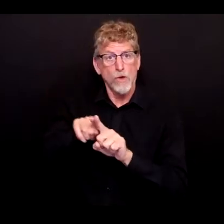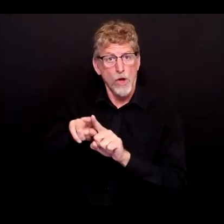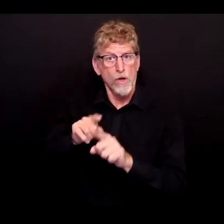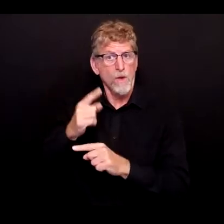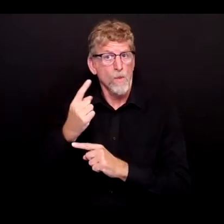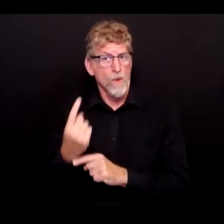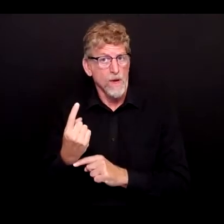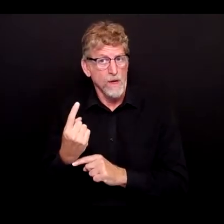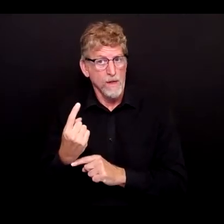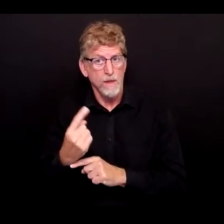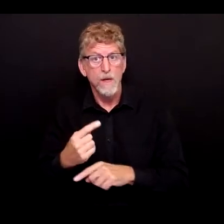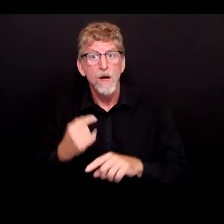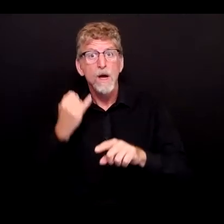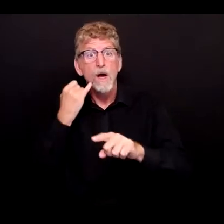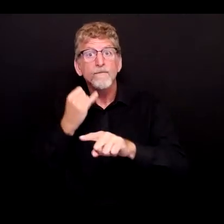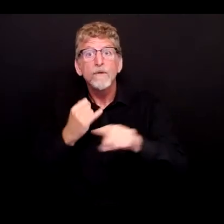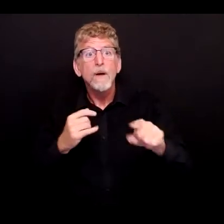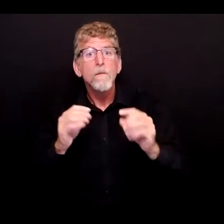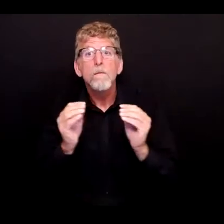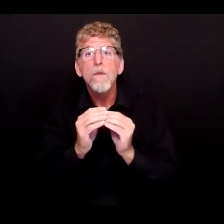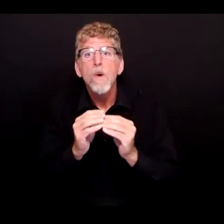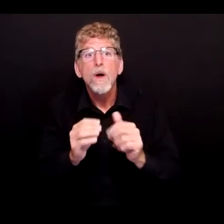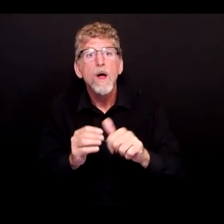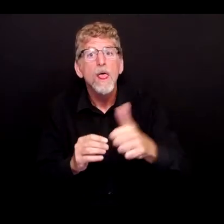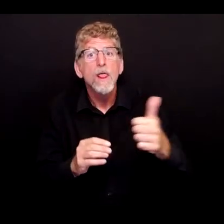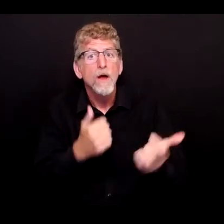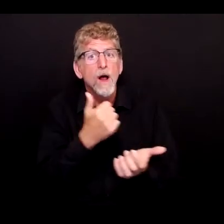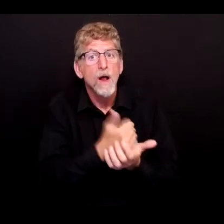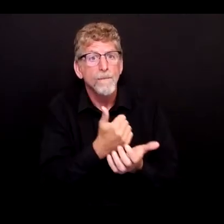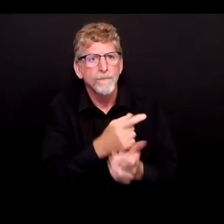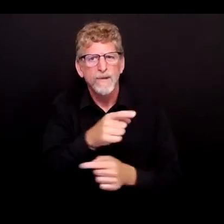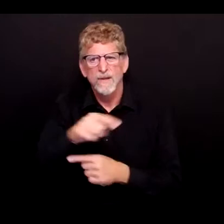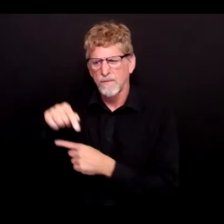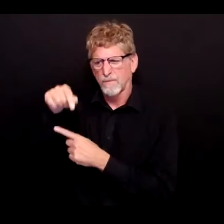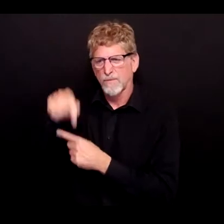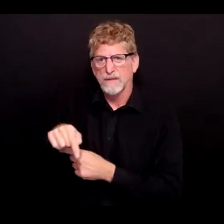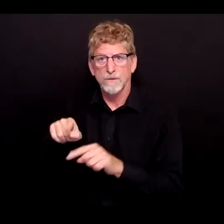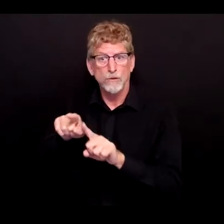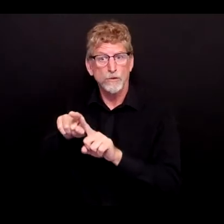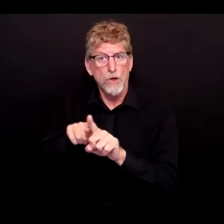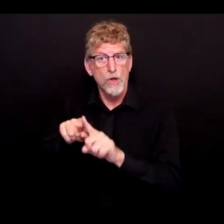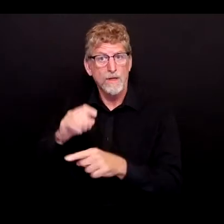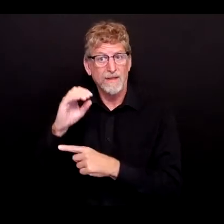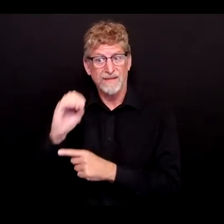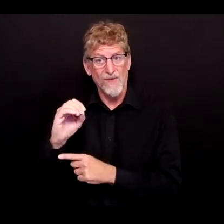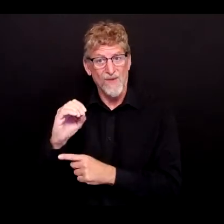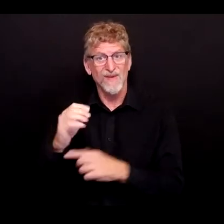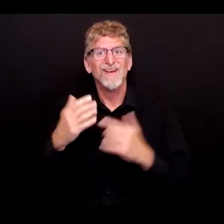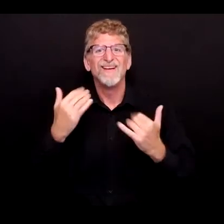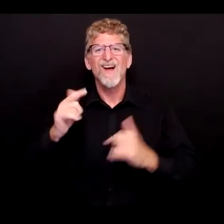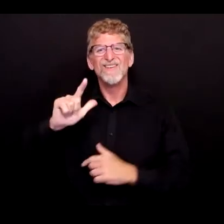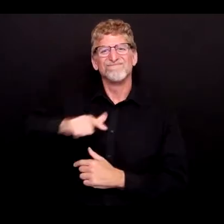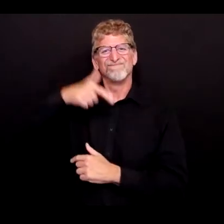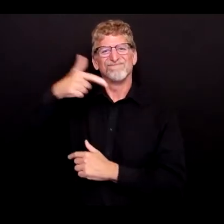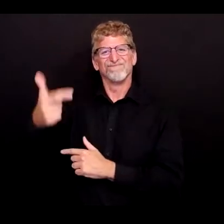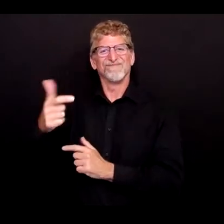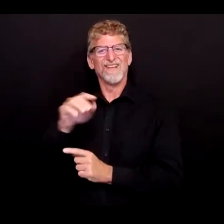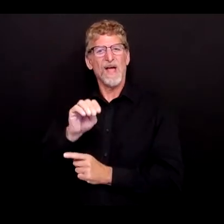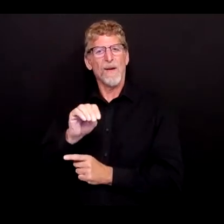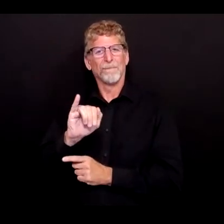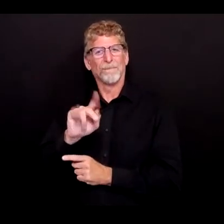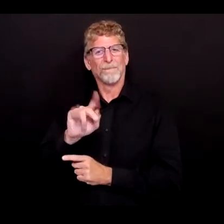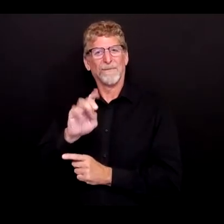press star 0. I would now like to hand the conference over to your speaker for today, Mr. Mike Schomer. Mike, the floor is